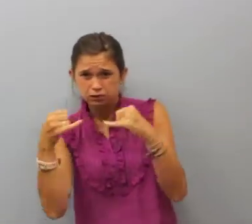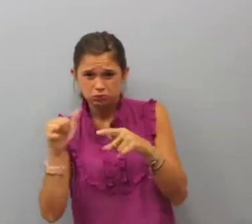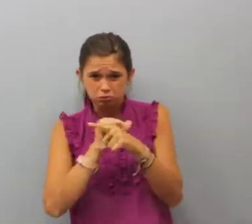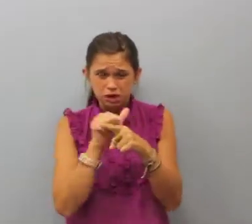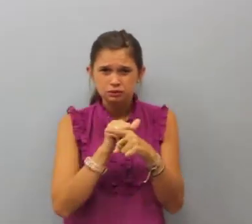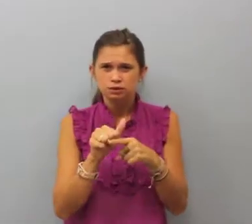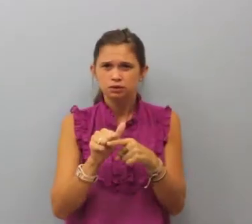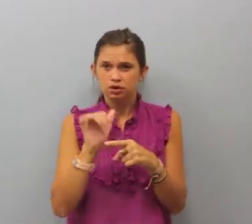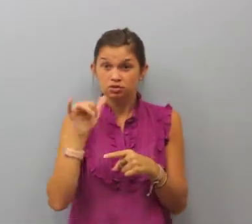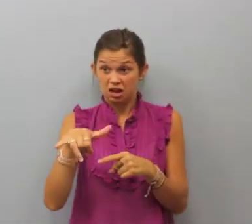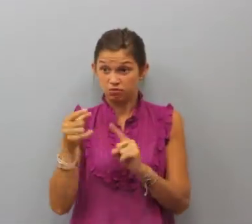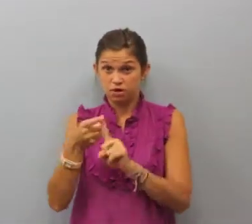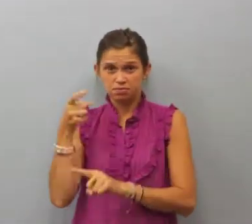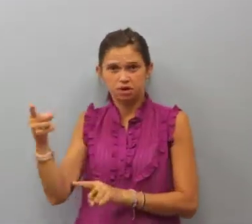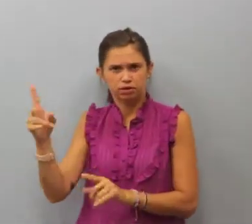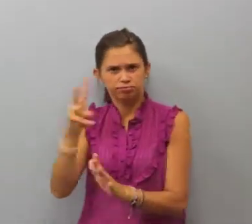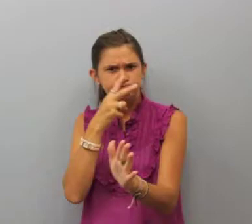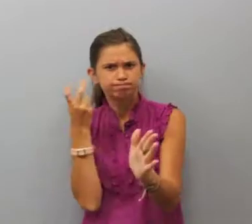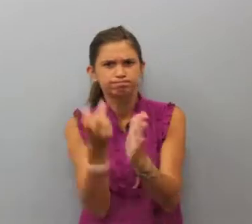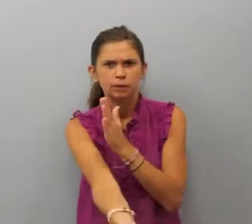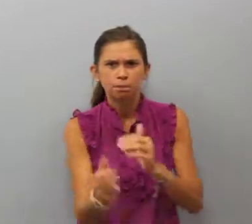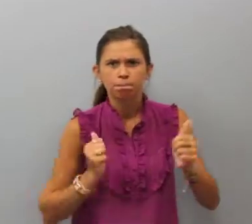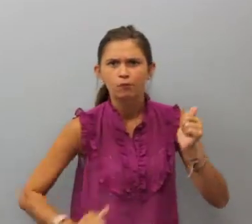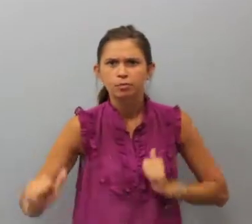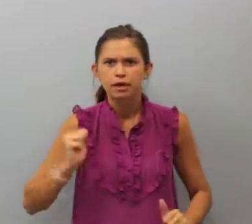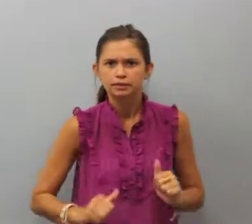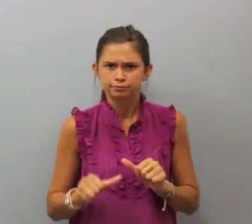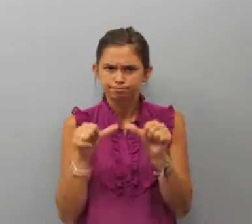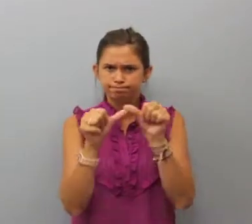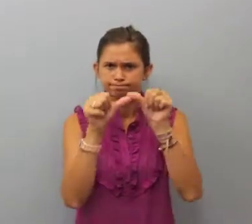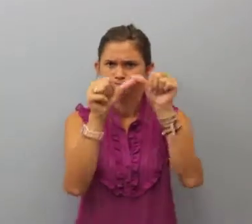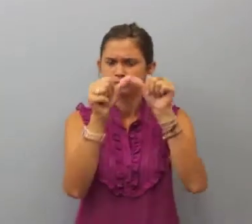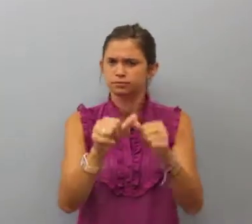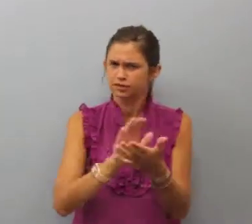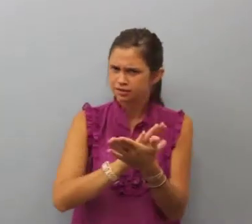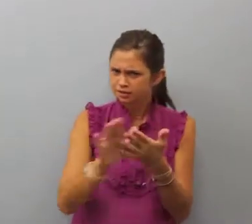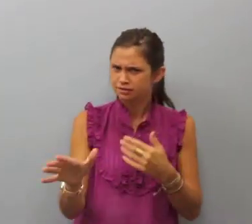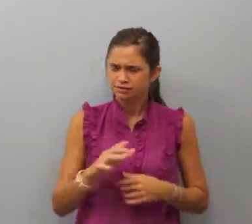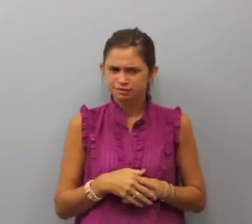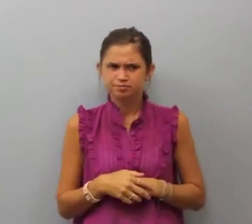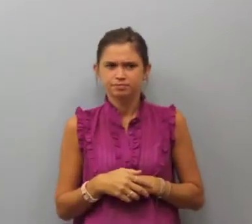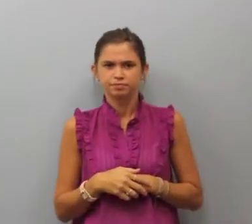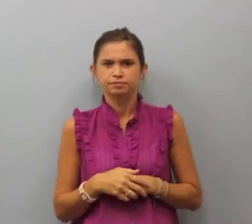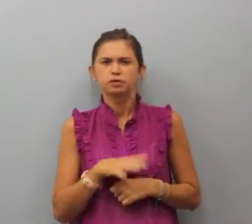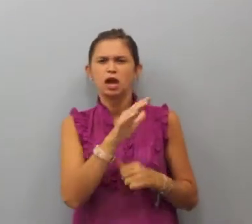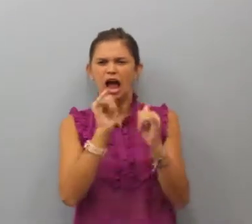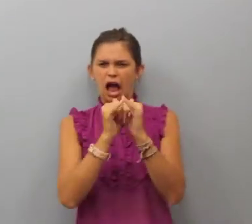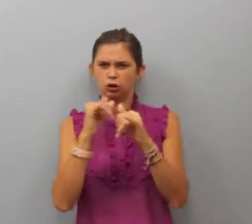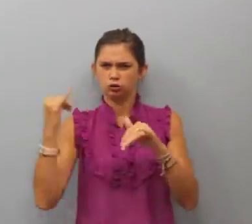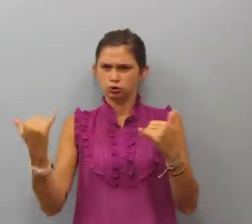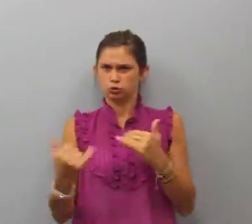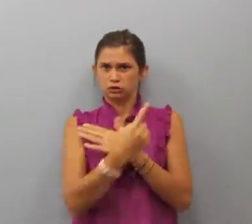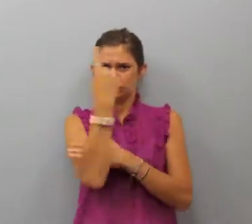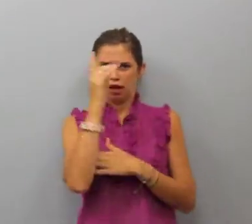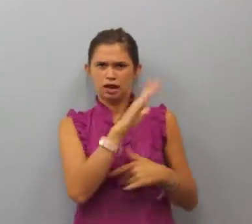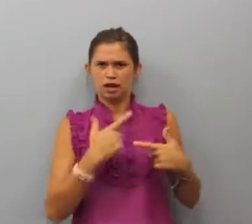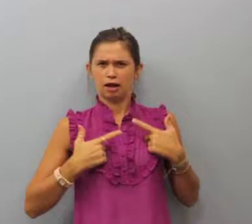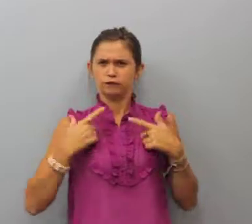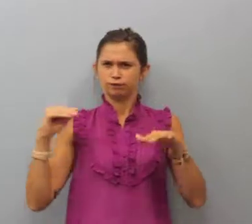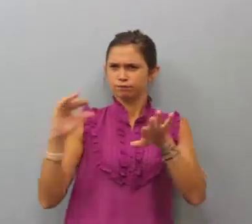Mr. Judge Holmes, and for 2 hours he had to stay in character, memorize his lines, and